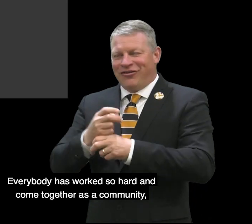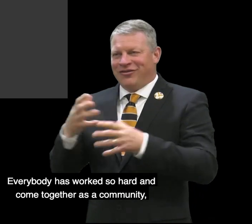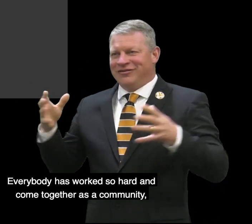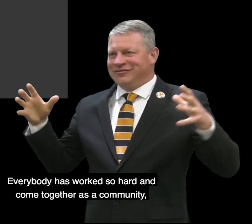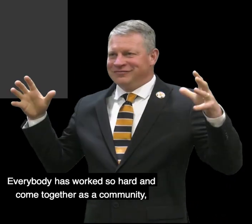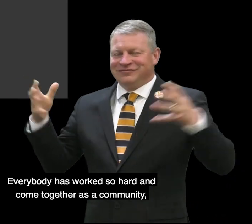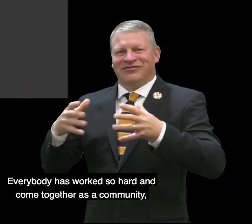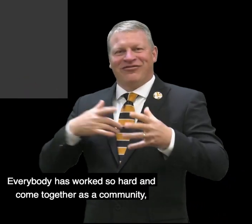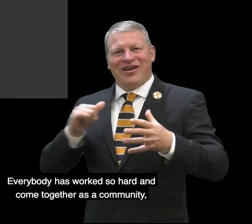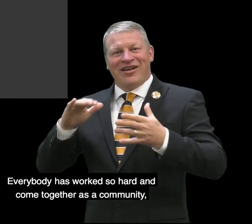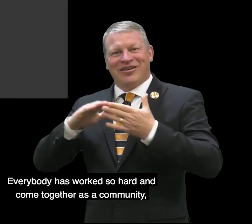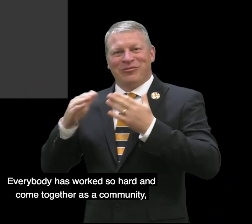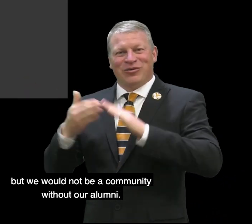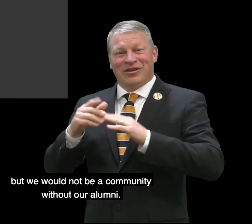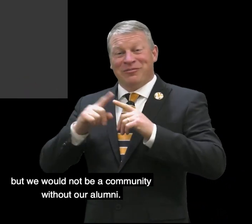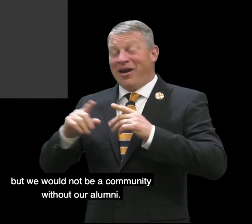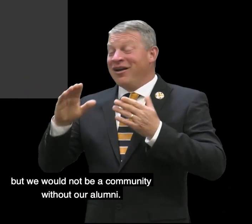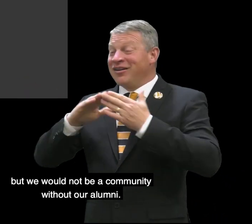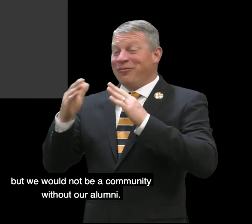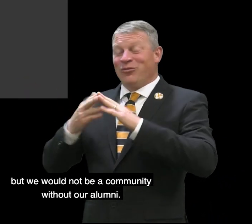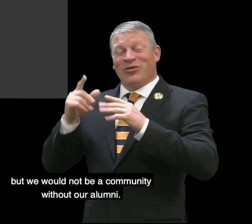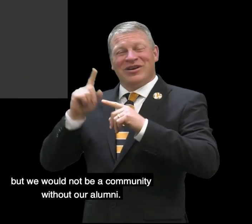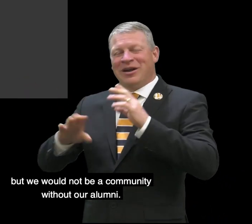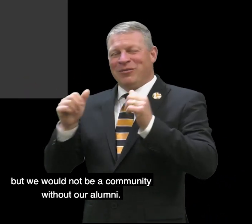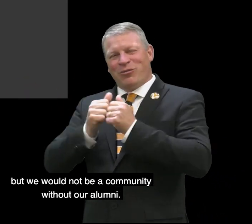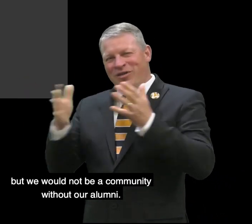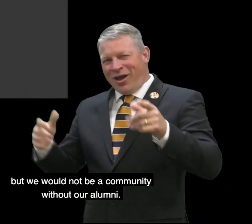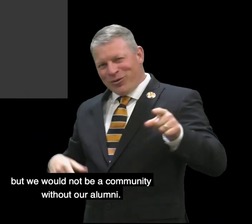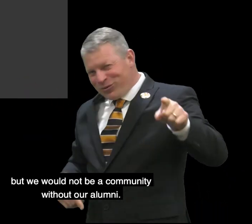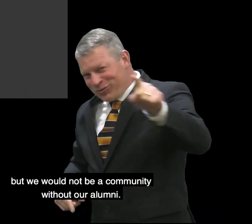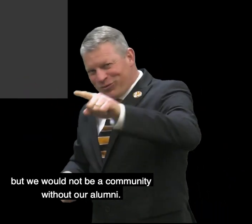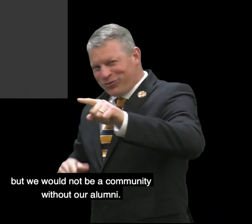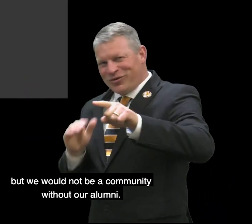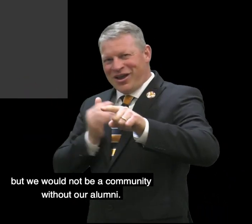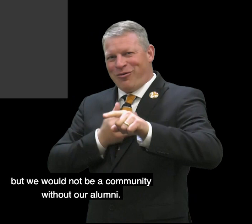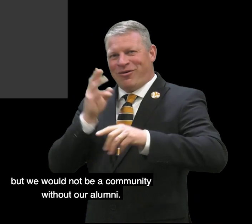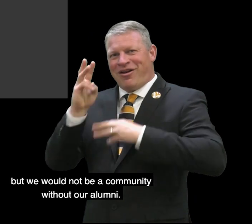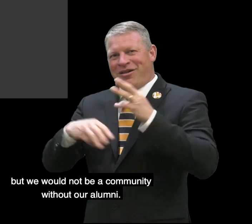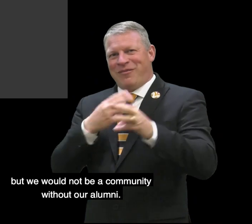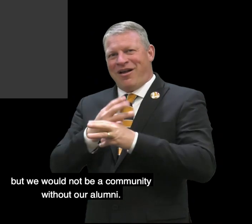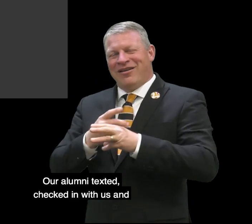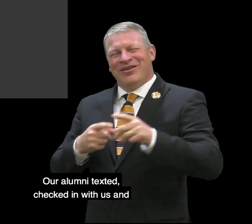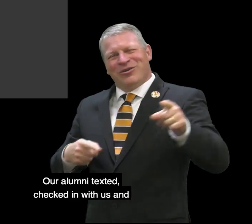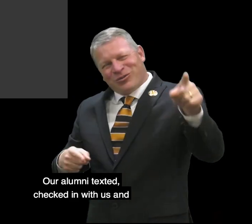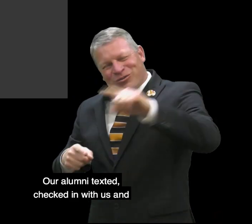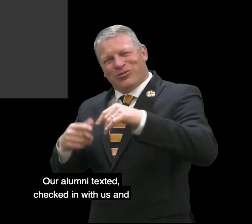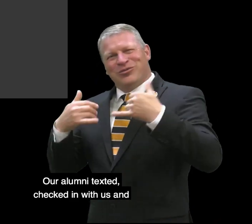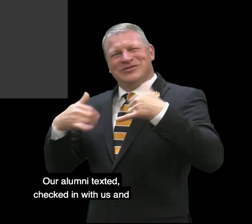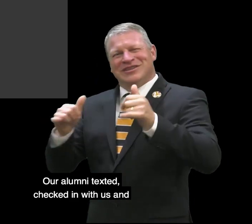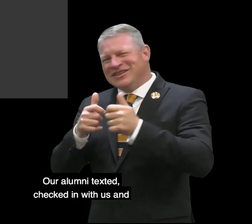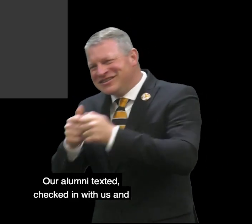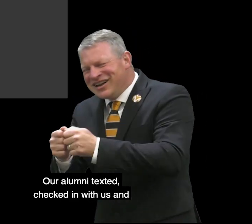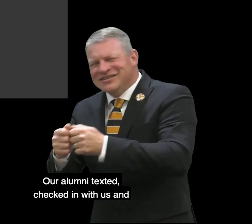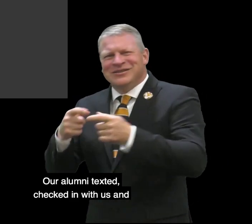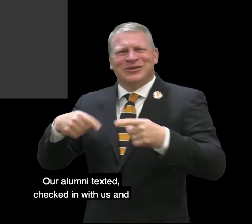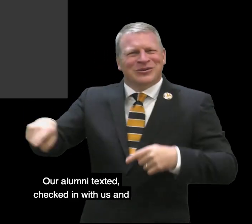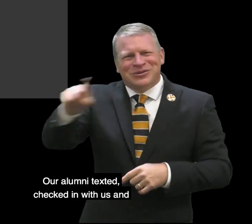entire pandemic. Everybody has worked so hard and come together as a community, but we would not be a community without